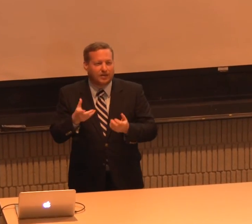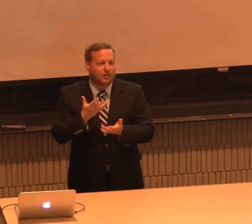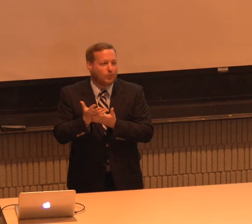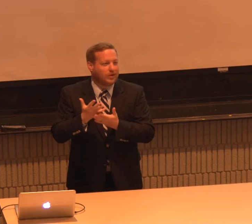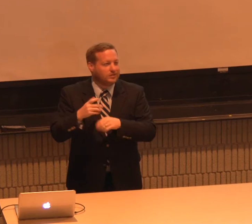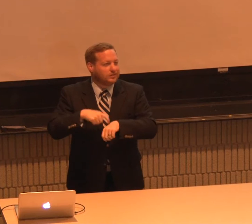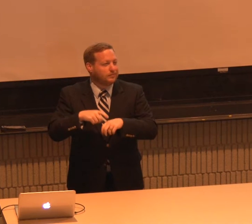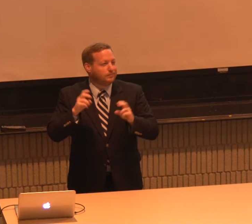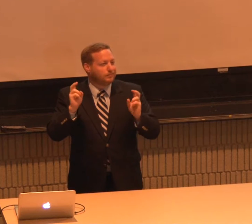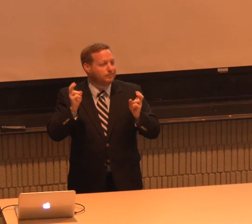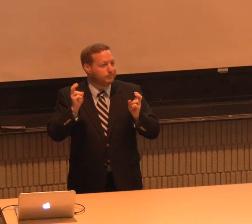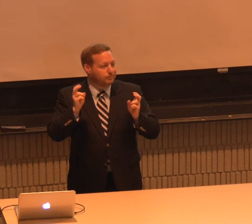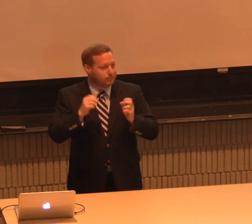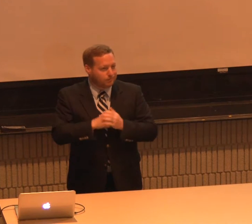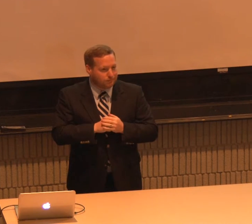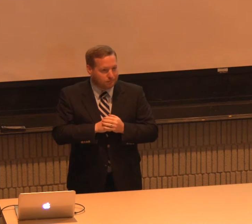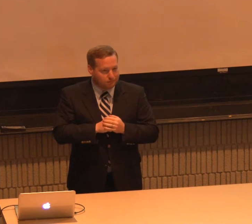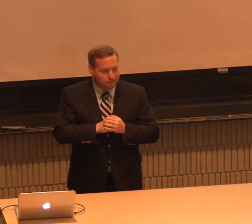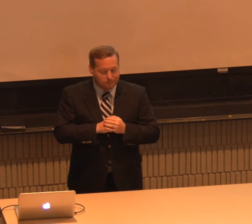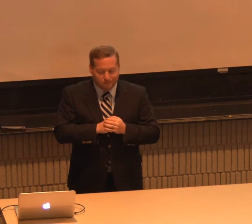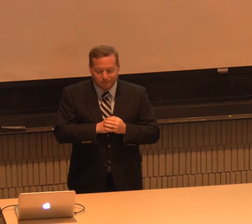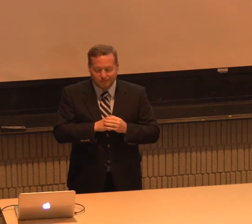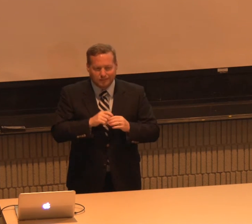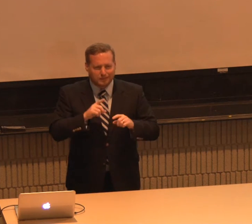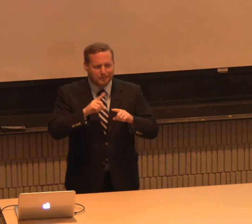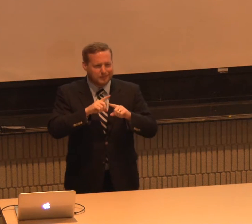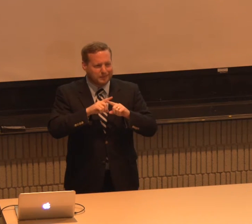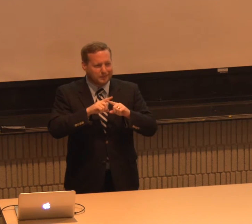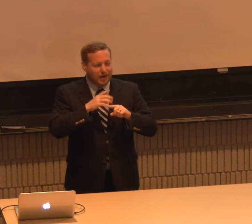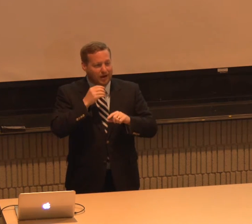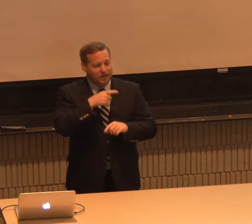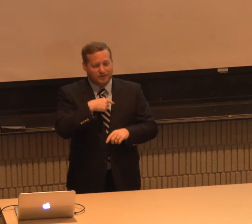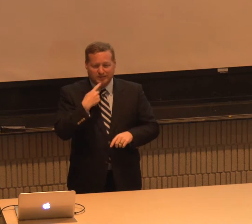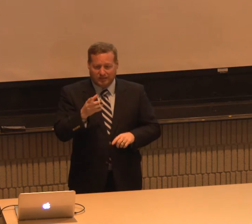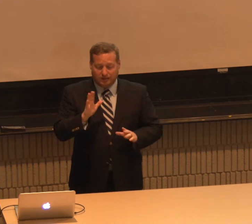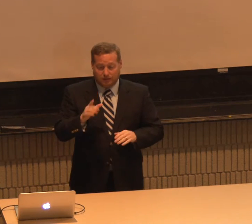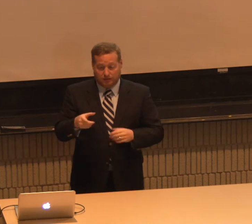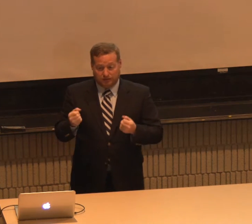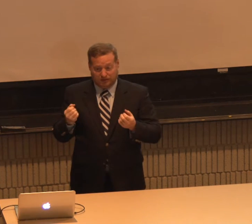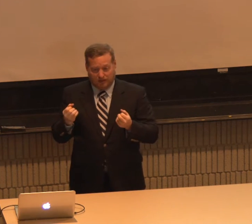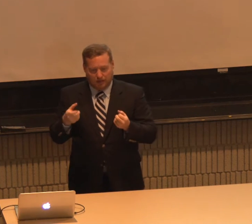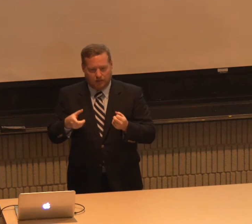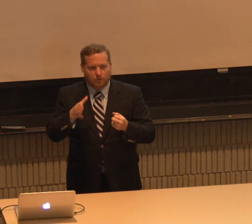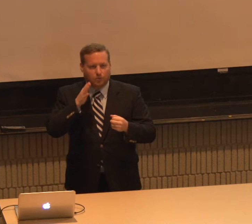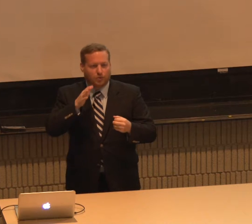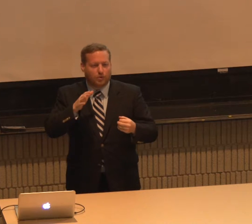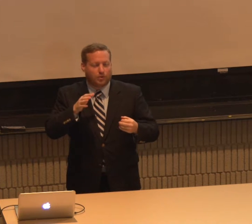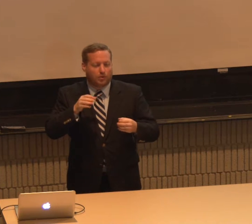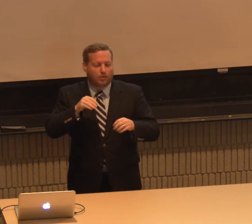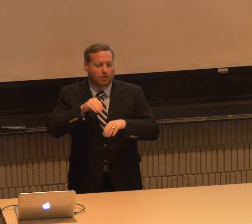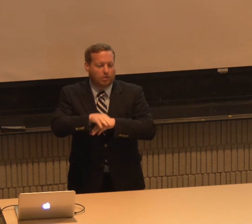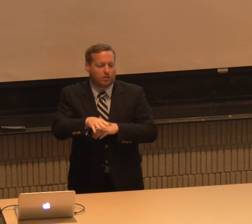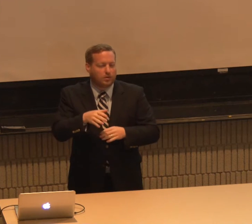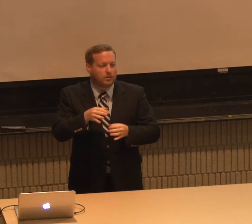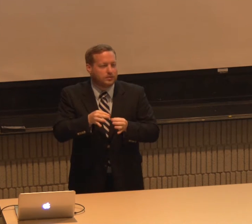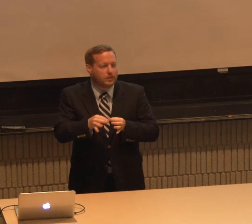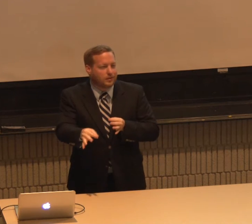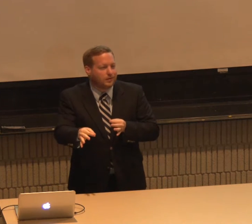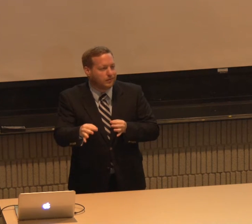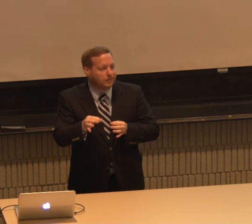in mainstream settings, typically most of their time is spent on trying to figure out the communication, whether that's lip reading or speech